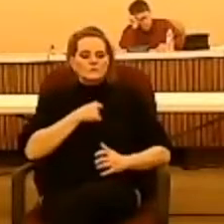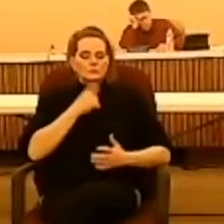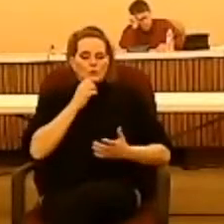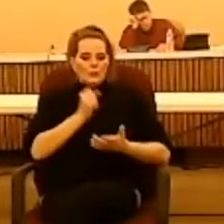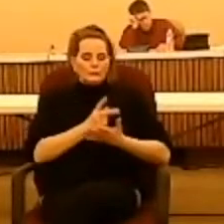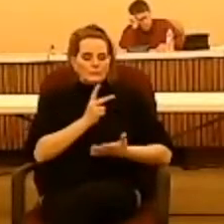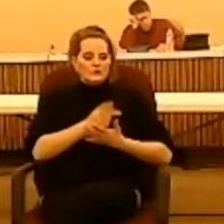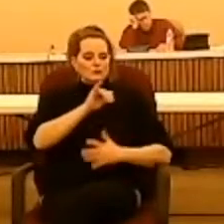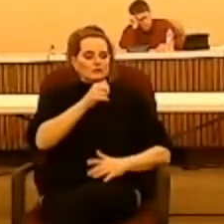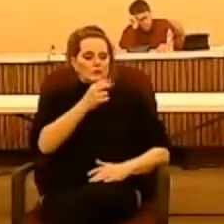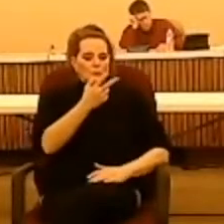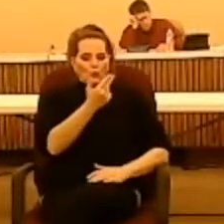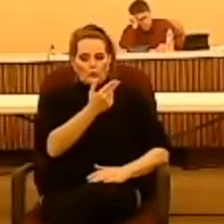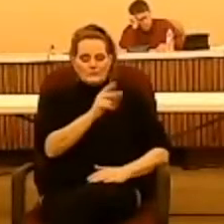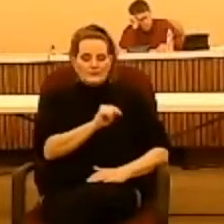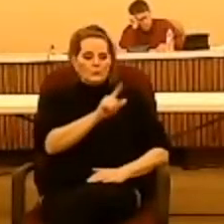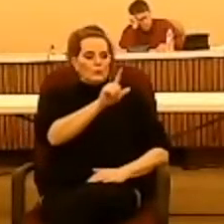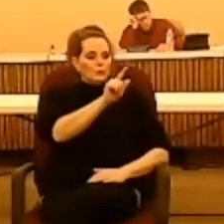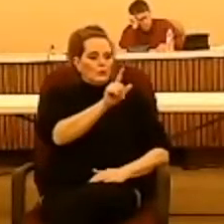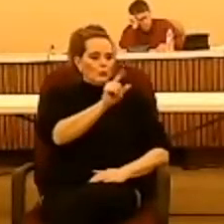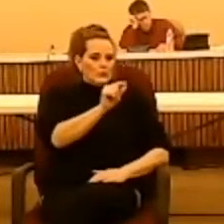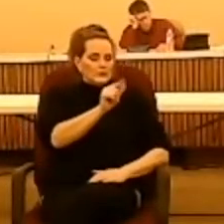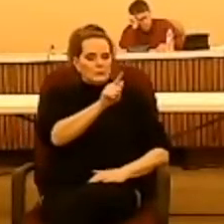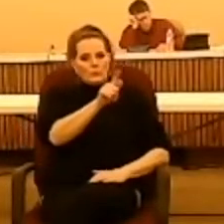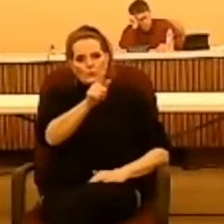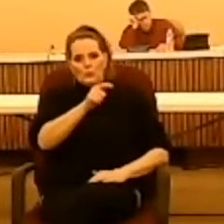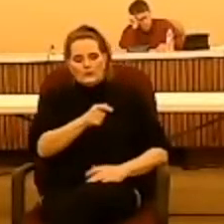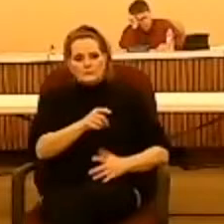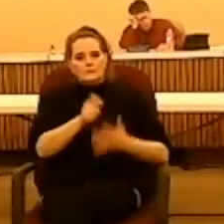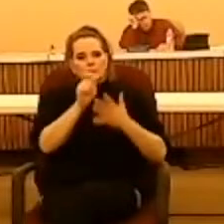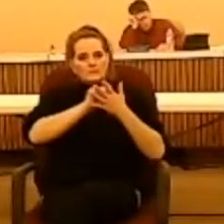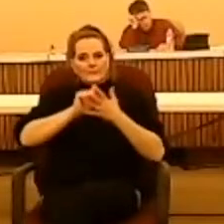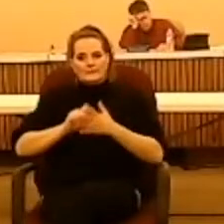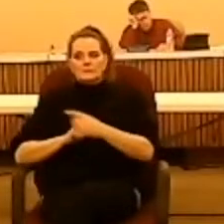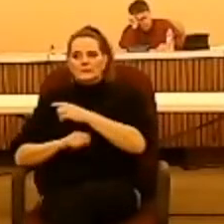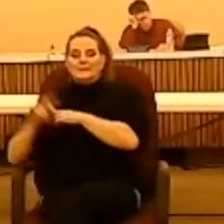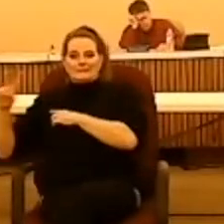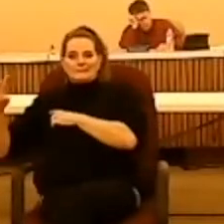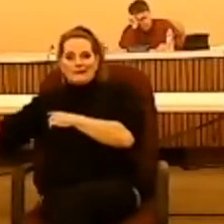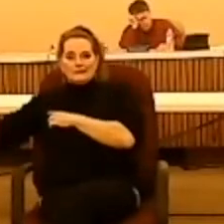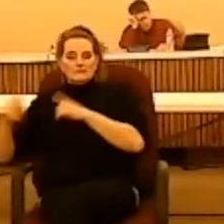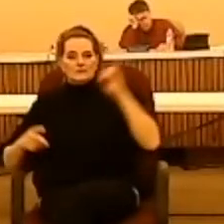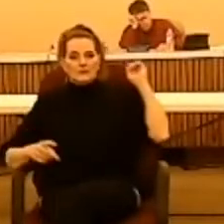January 13th, 2021 minutes. Seconded. Any discussion?